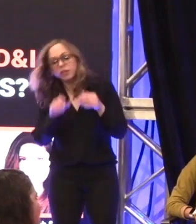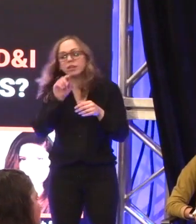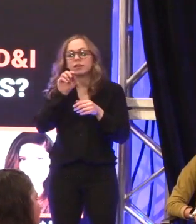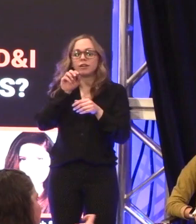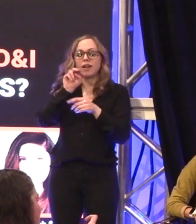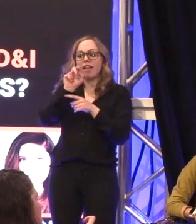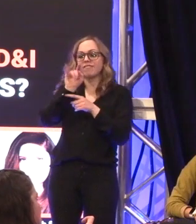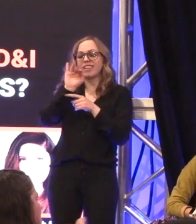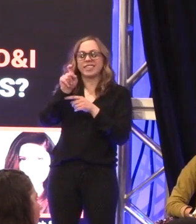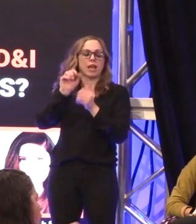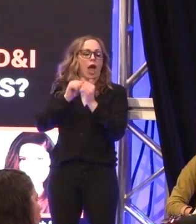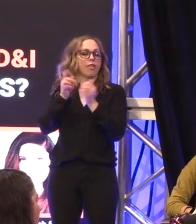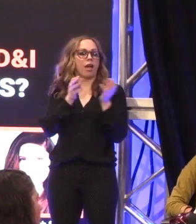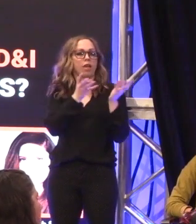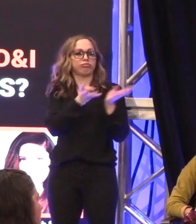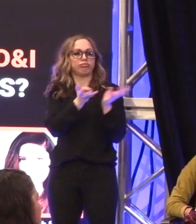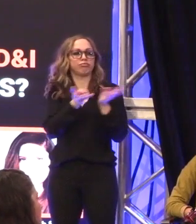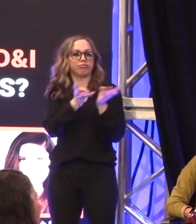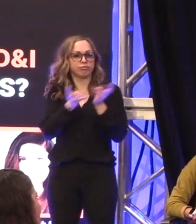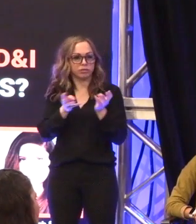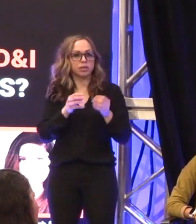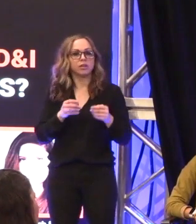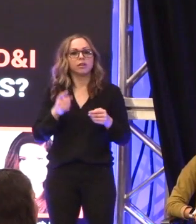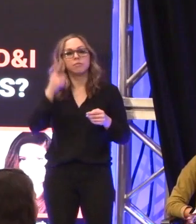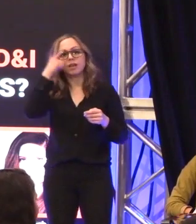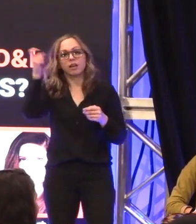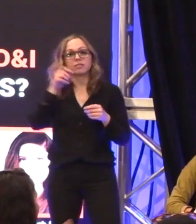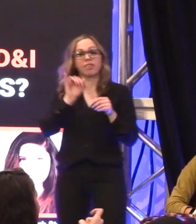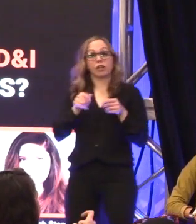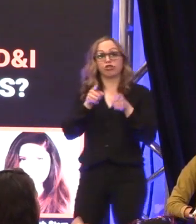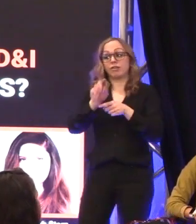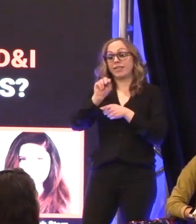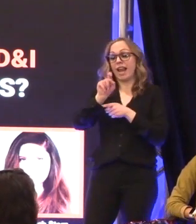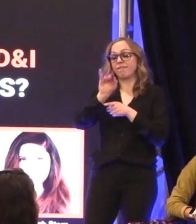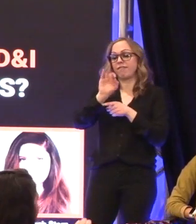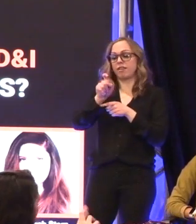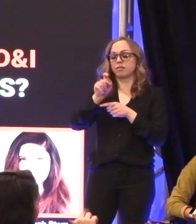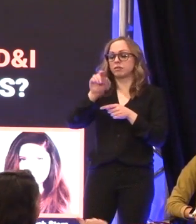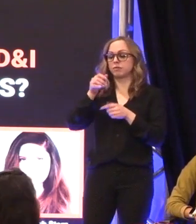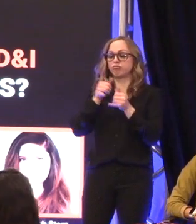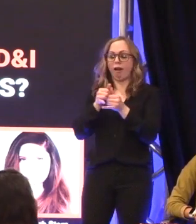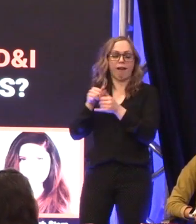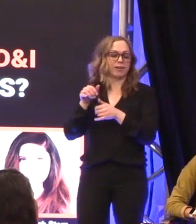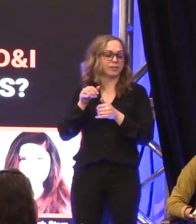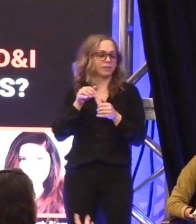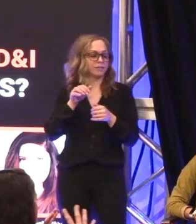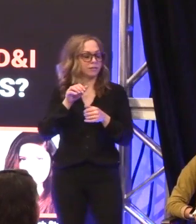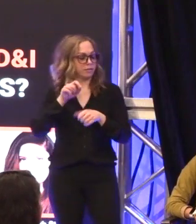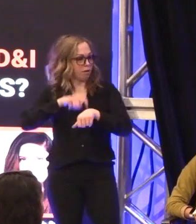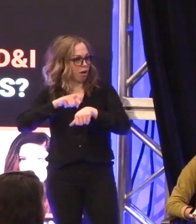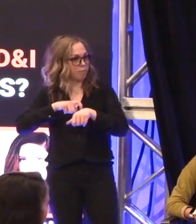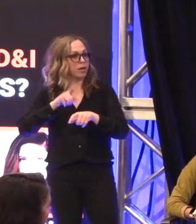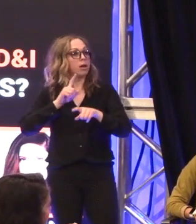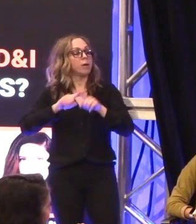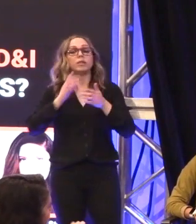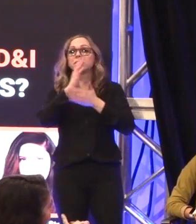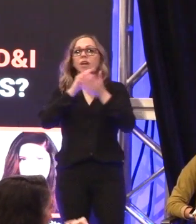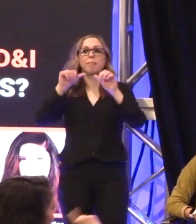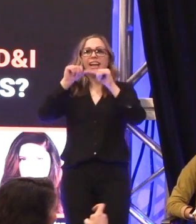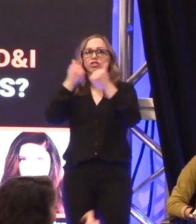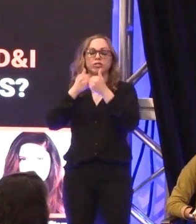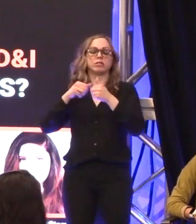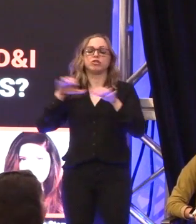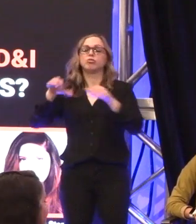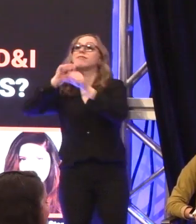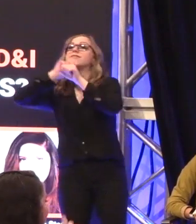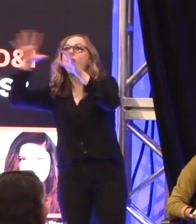algorithm, sort of coming out of the Netflix Prize era. And a lot of it has to do with sort of decomposing matrices and a lot that have nothing to do